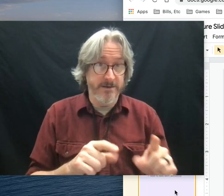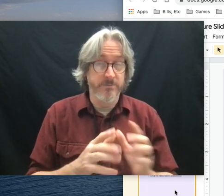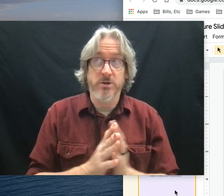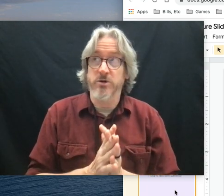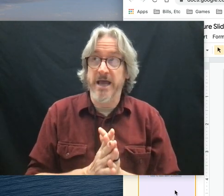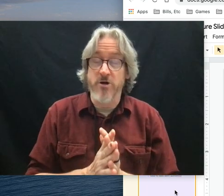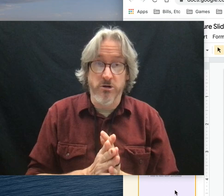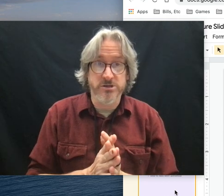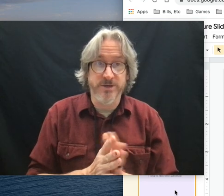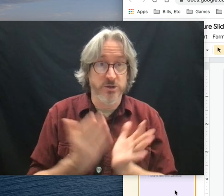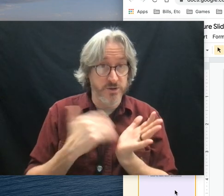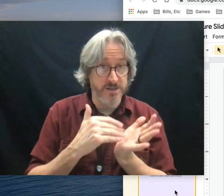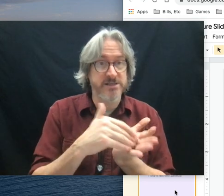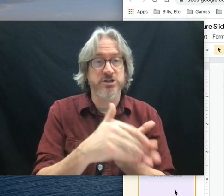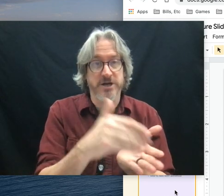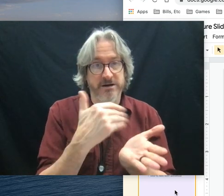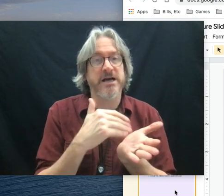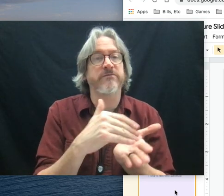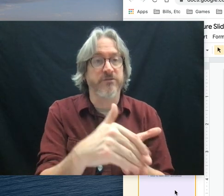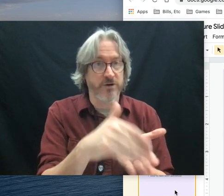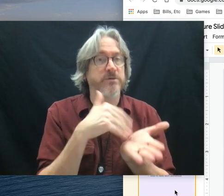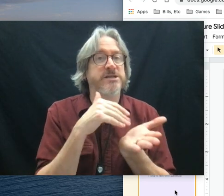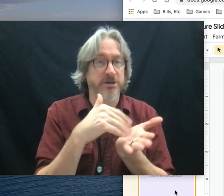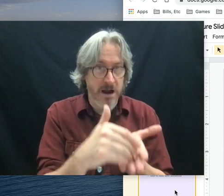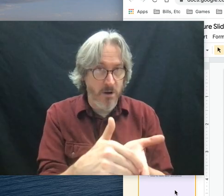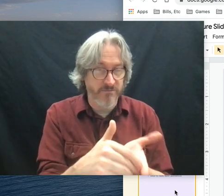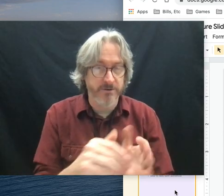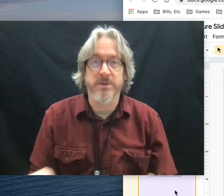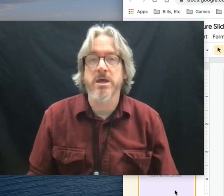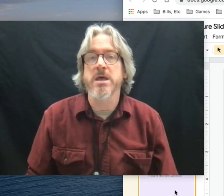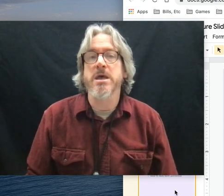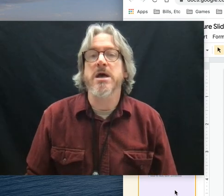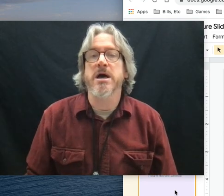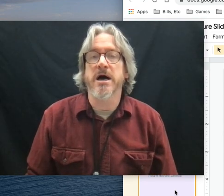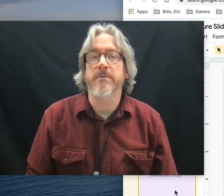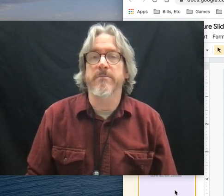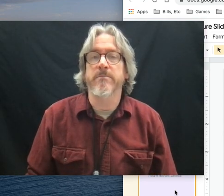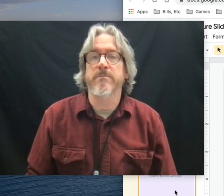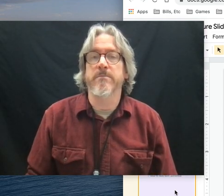frequency can also be shown. So this is the generic sign for frequency or how often.